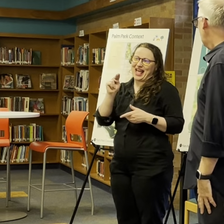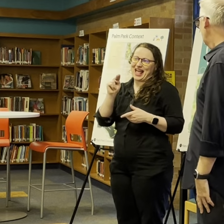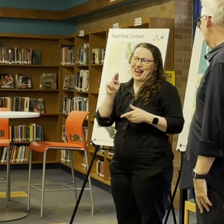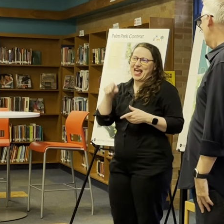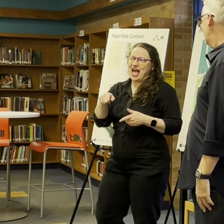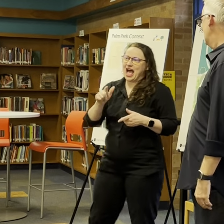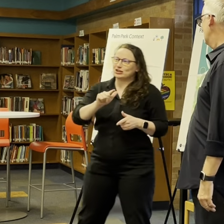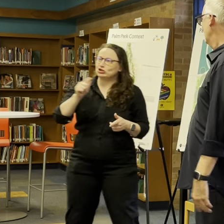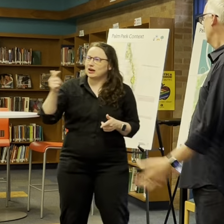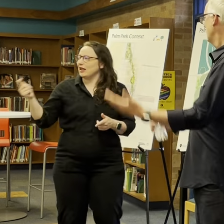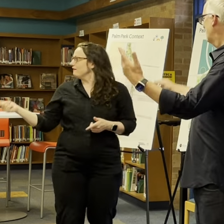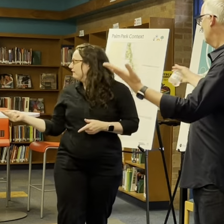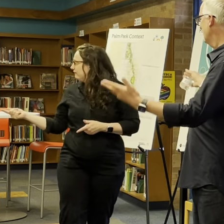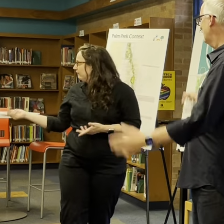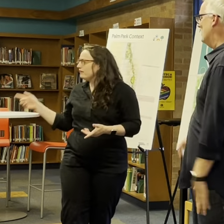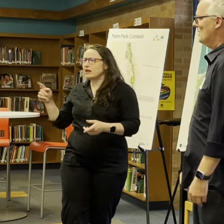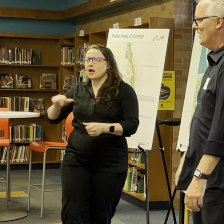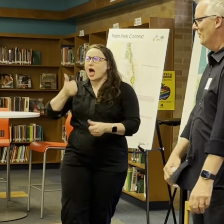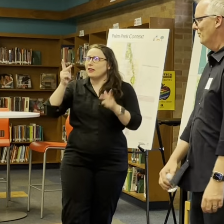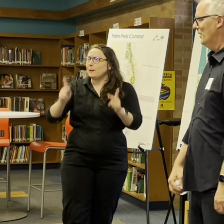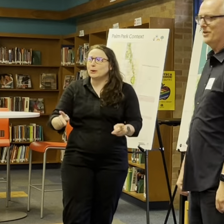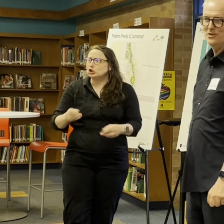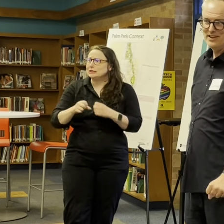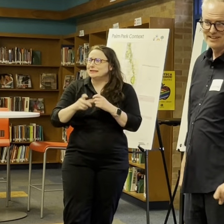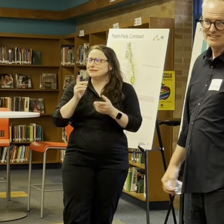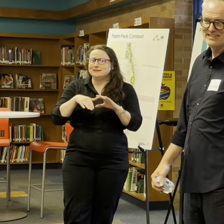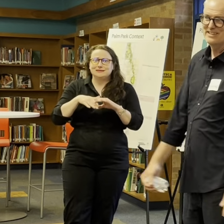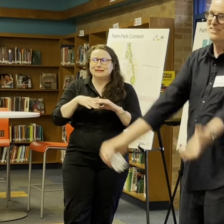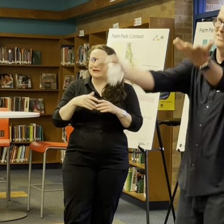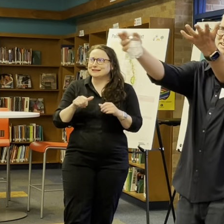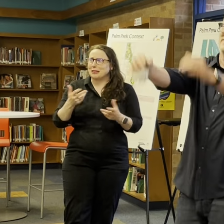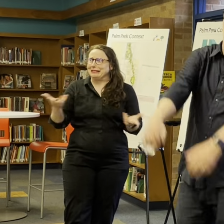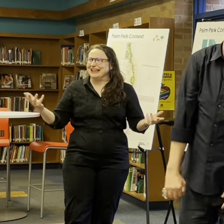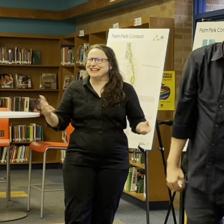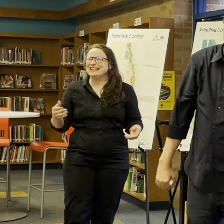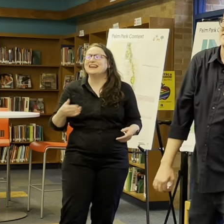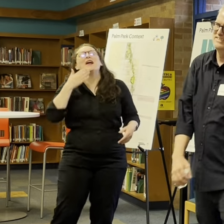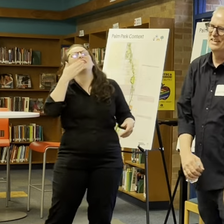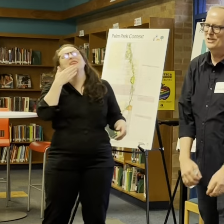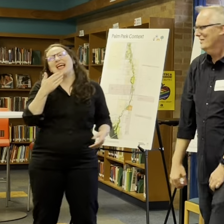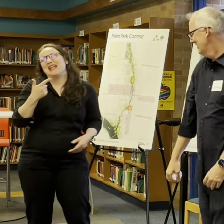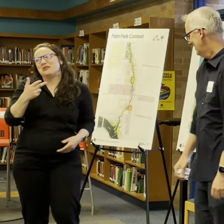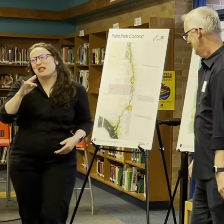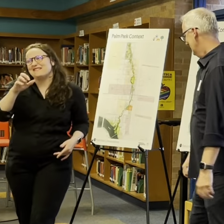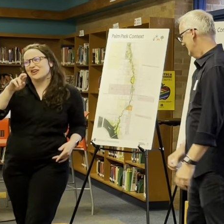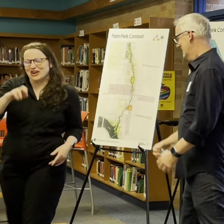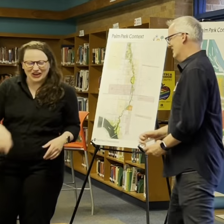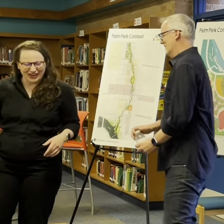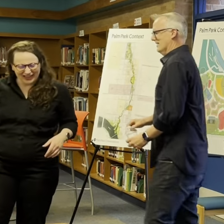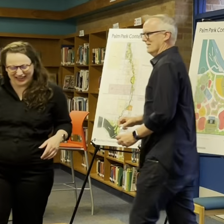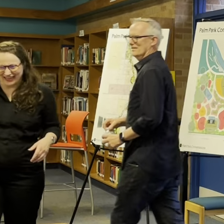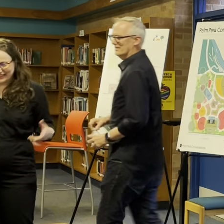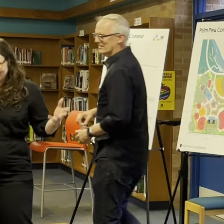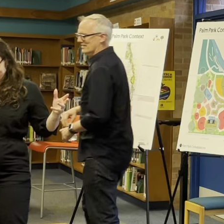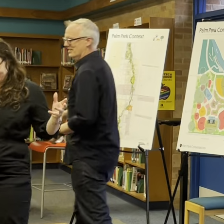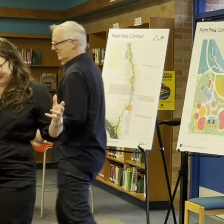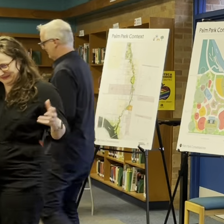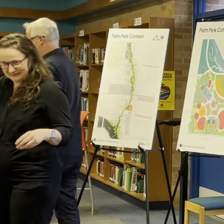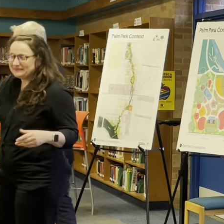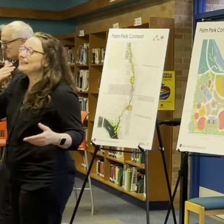probably hand this off now to someone else to talk about what we're going to do next. Thank Laura. you, Oliver. Thank you so Thank much. you. So we're going to give you